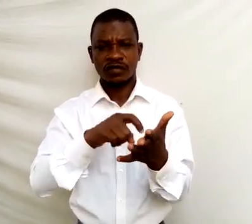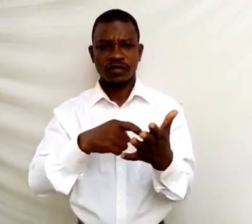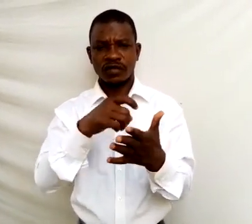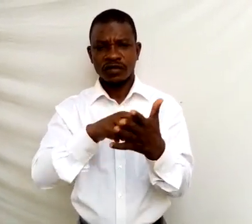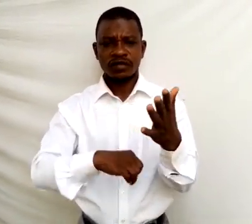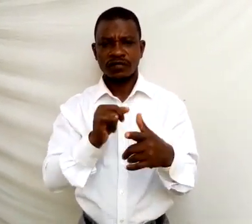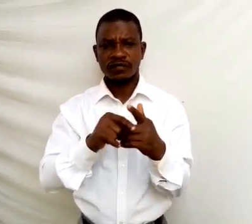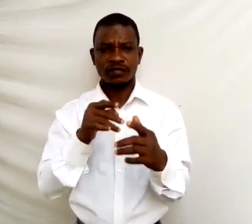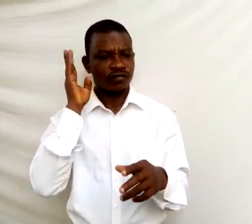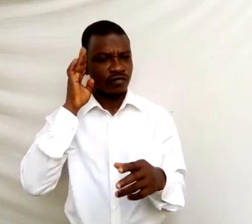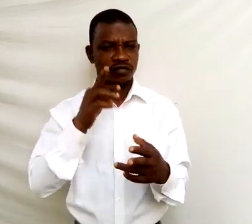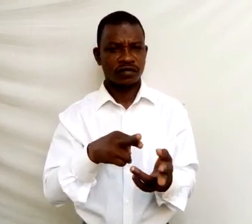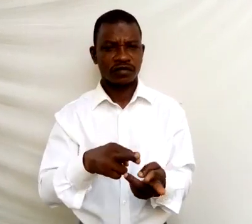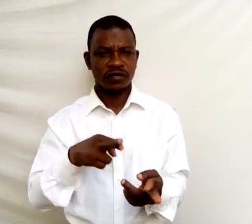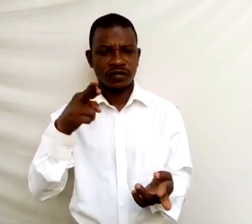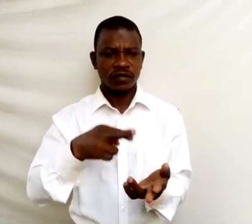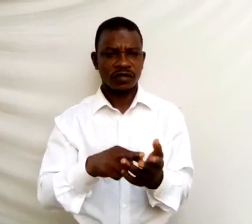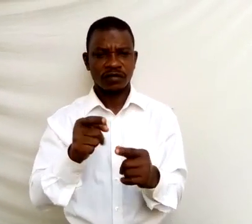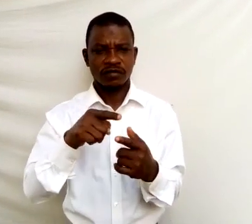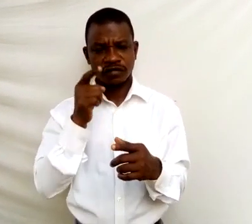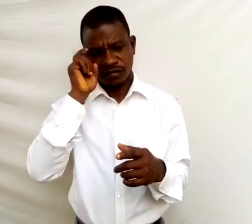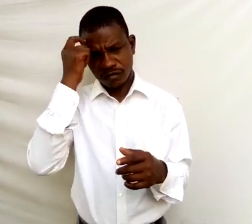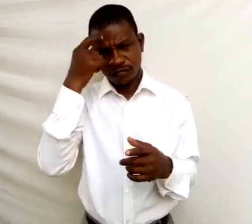recommend to the government of your country.